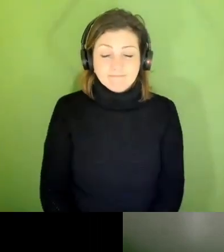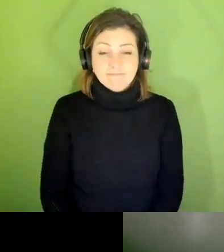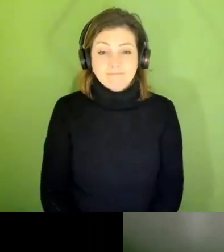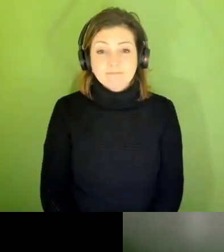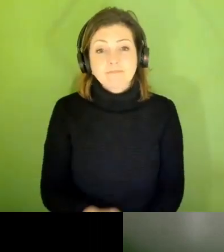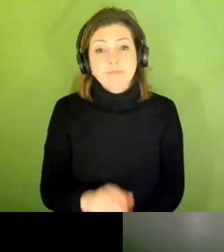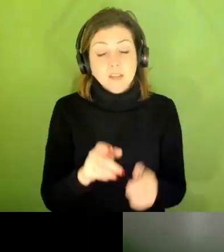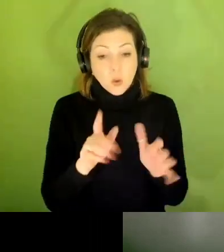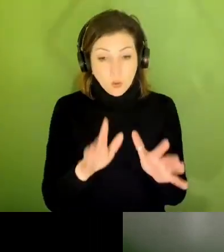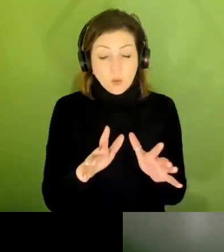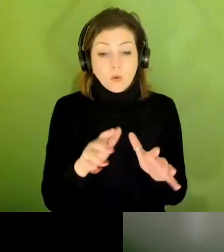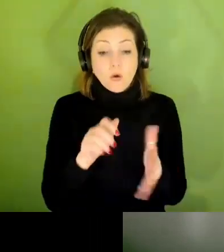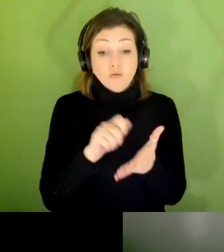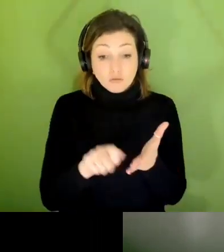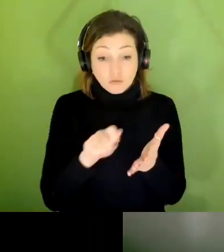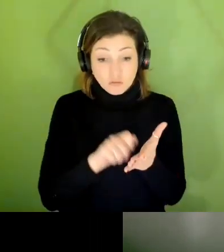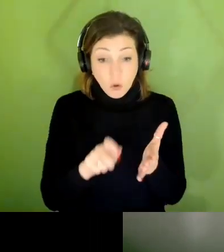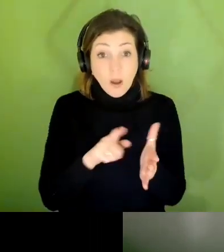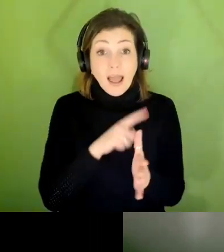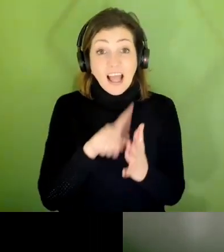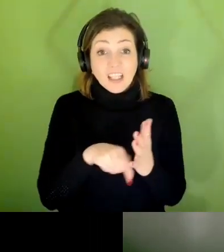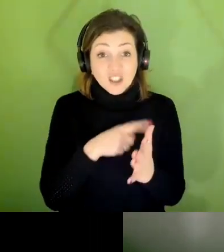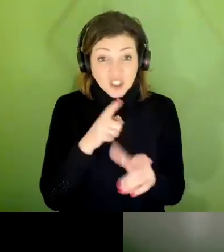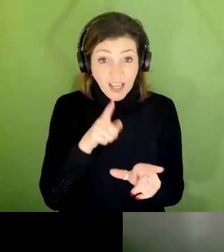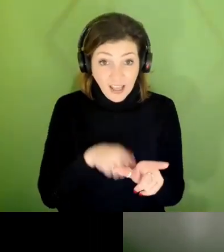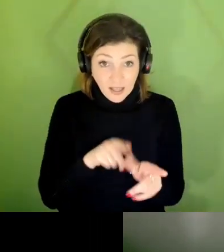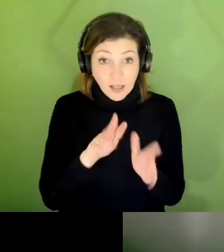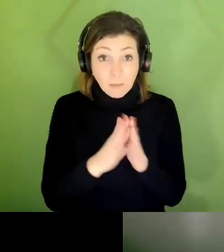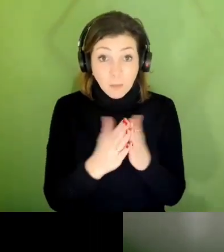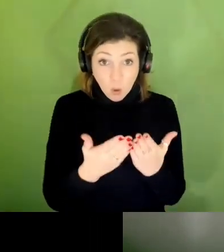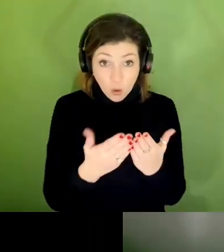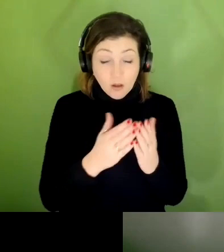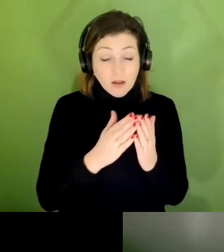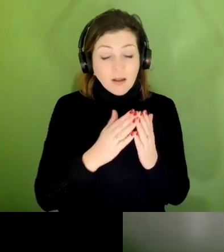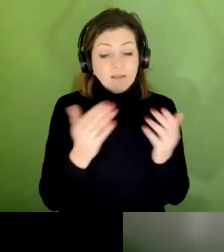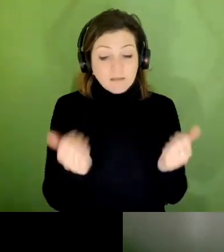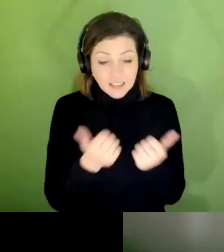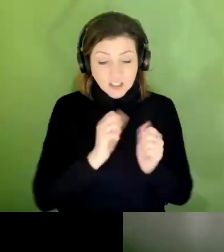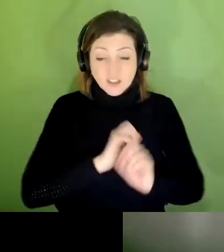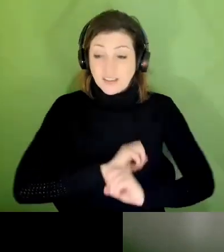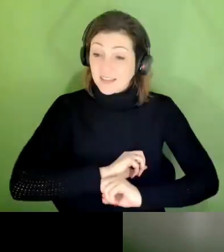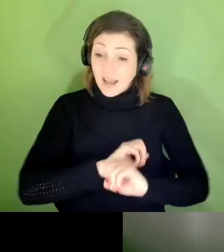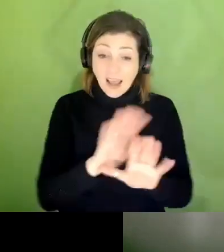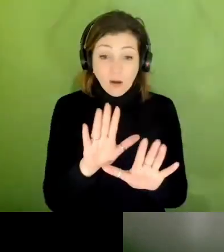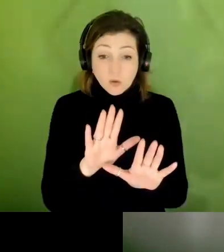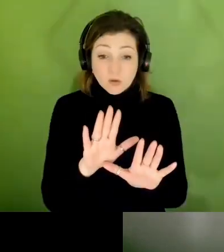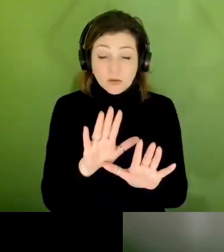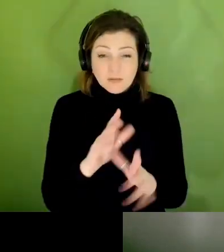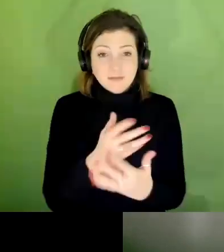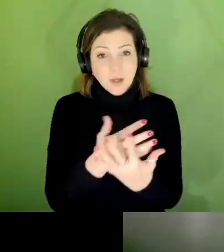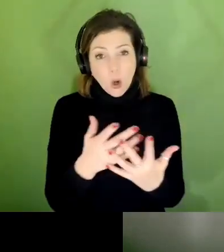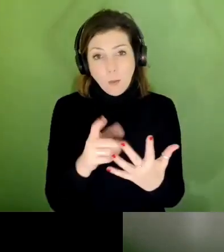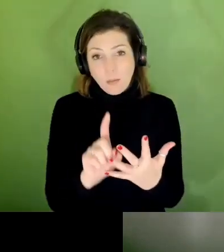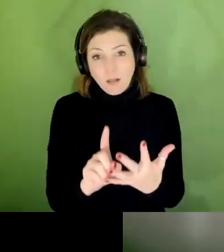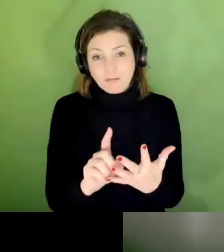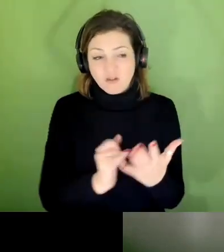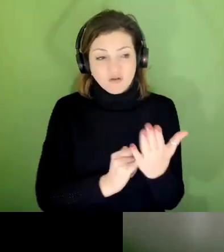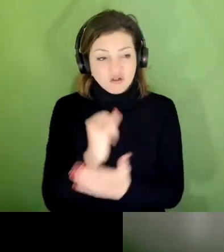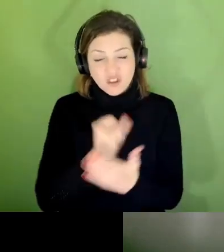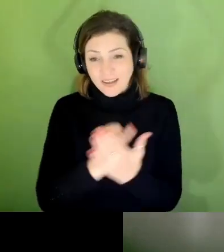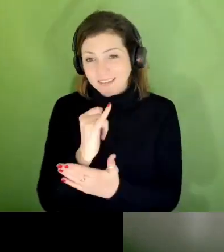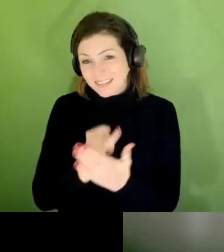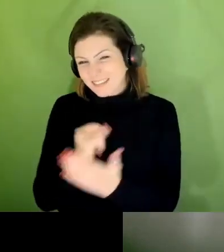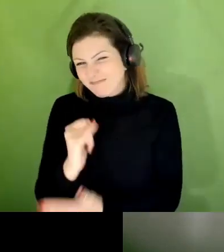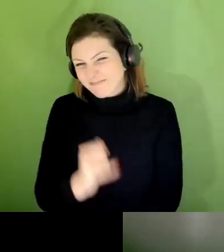Ajay book out, and it got lots and lots of rejections from agents, and it then the